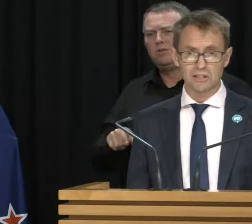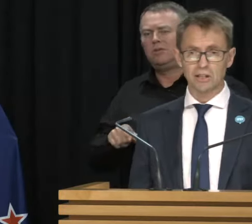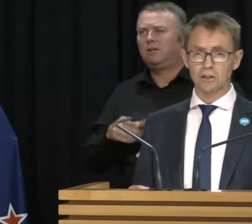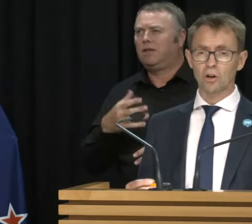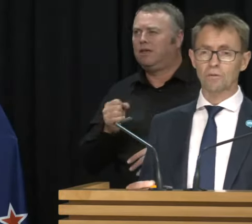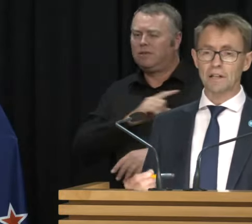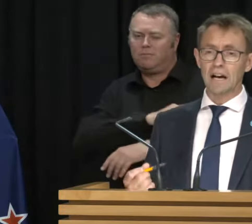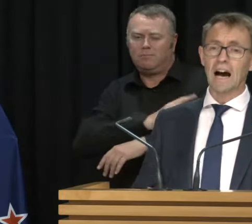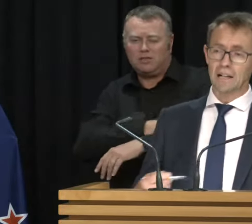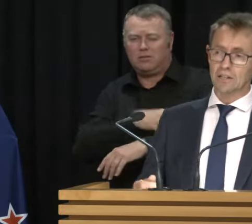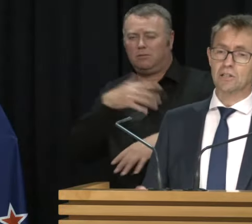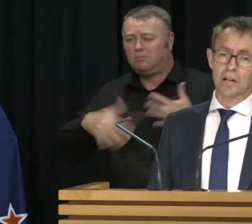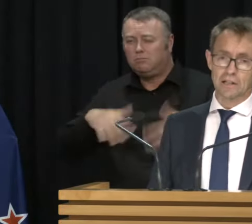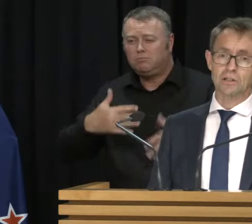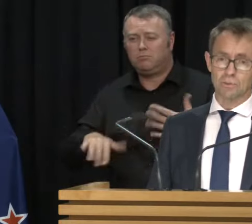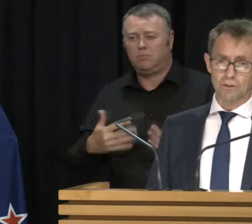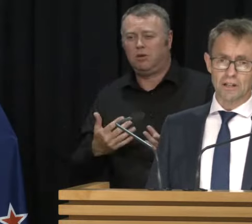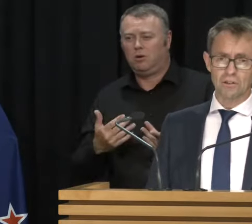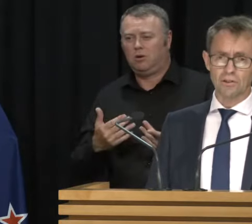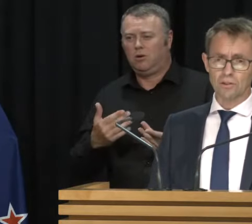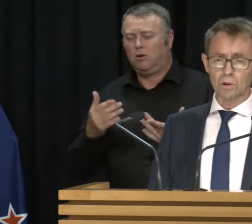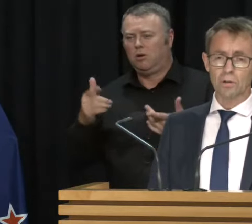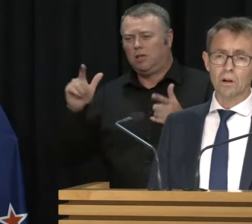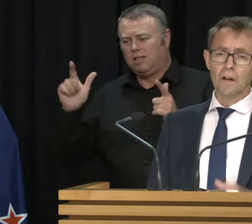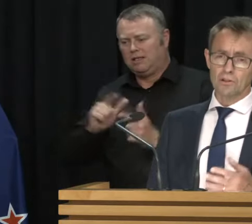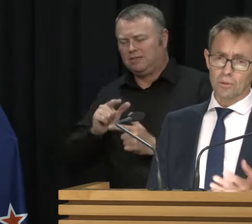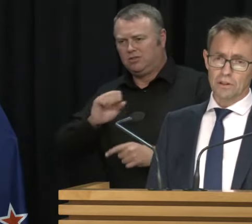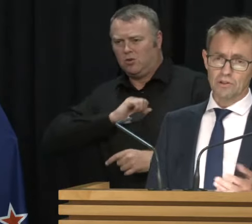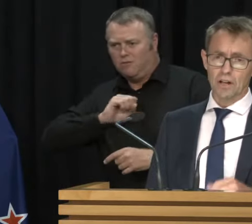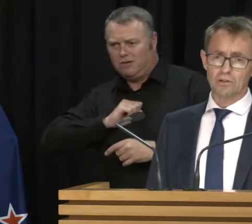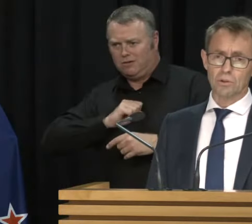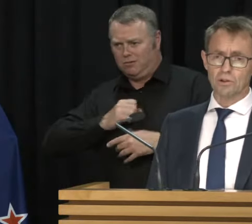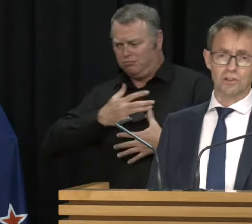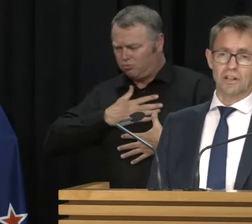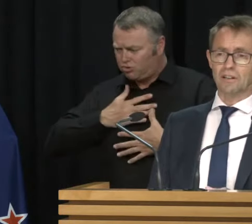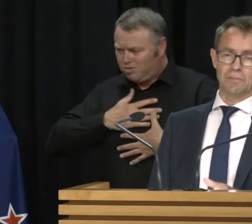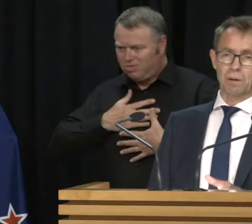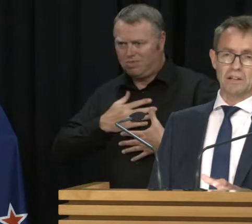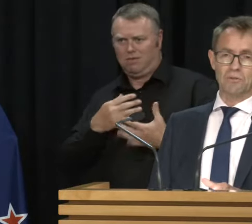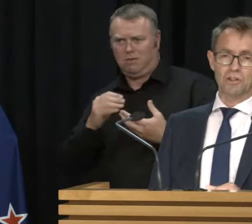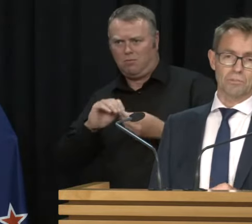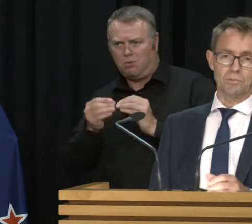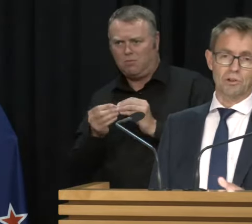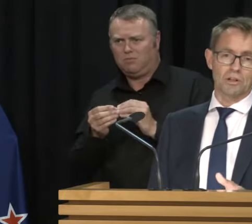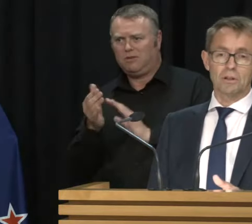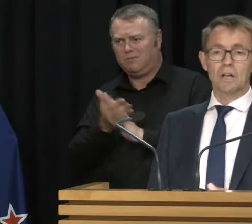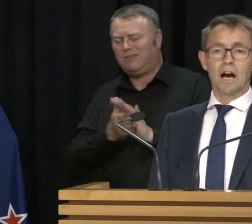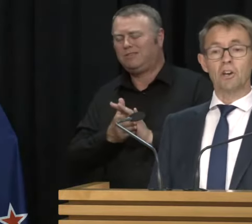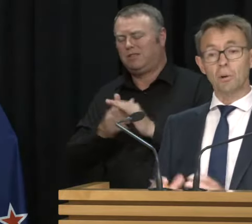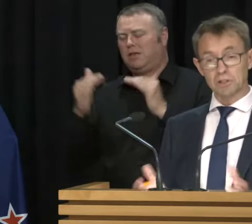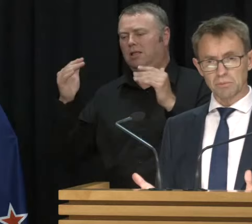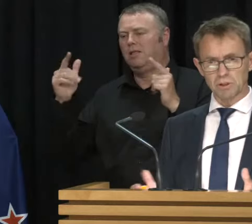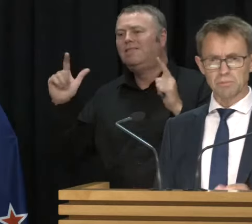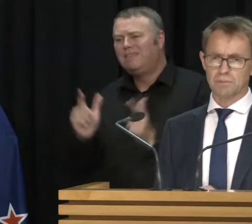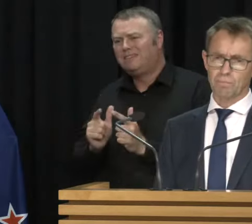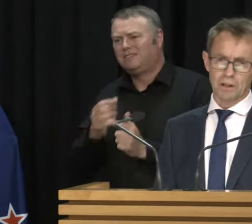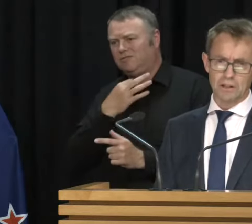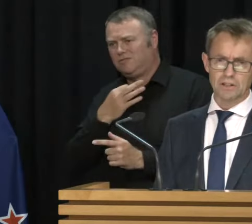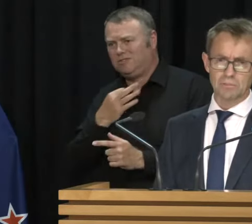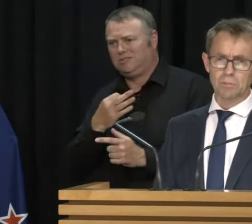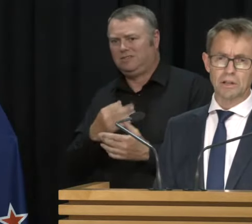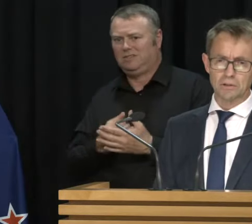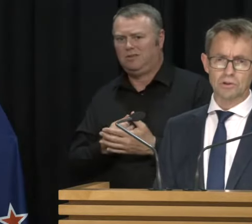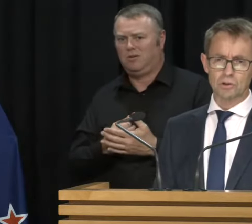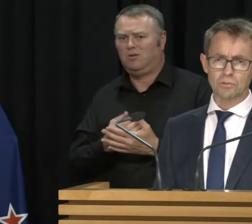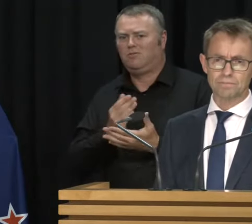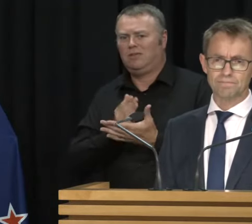like sneezing and coughing are less likely to infect others as well. So in this case, we're just seeing a pattern of symptoms that are known symptoms, but they